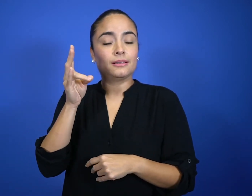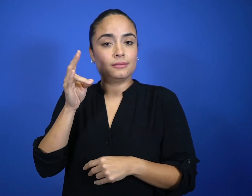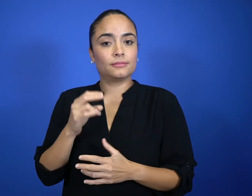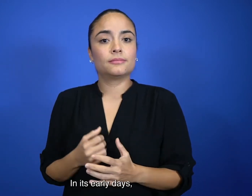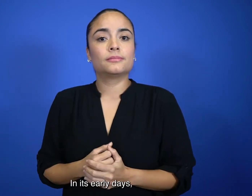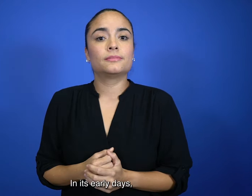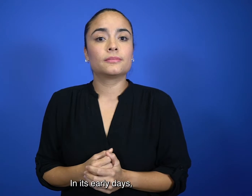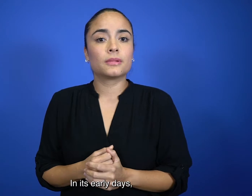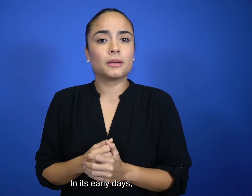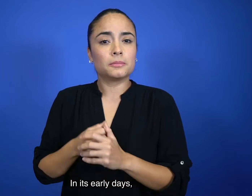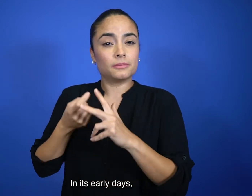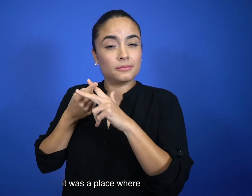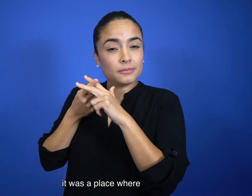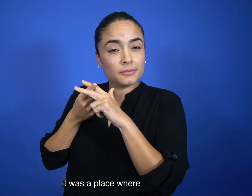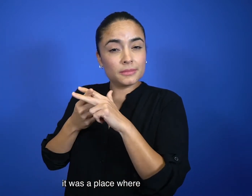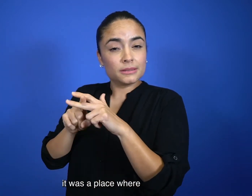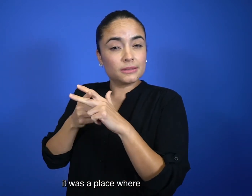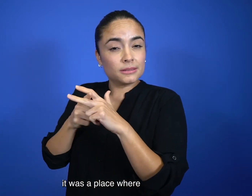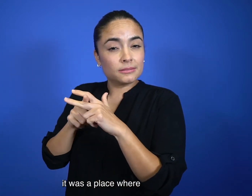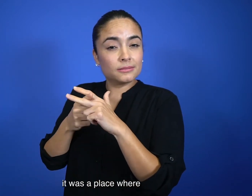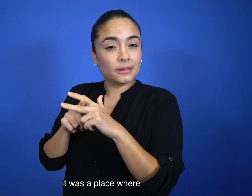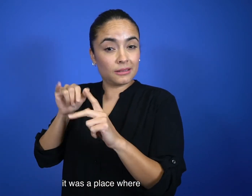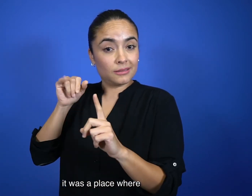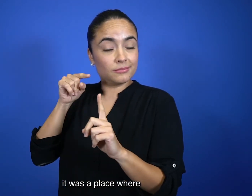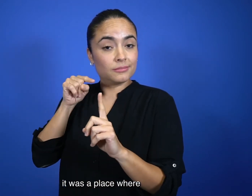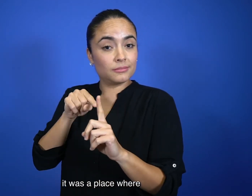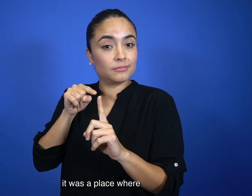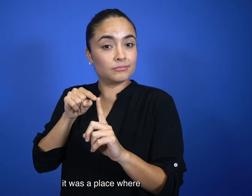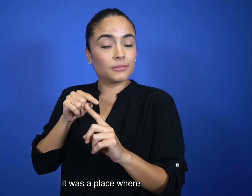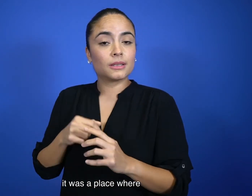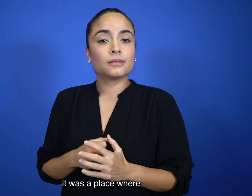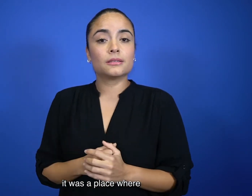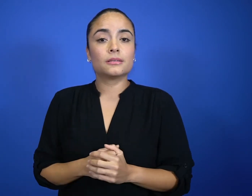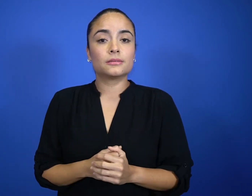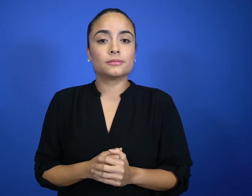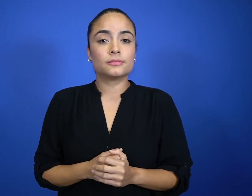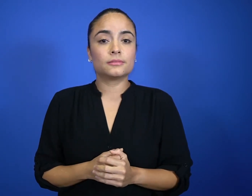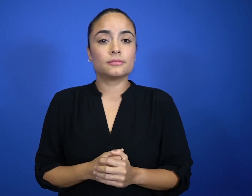In its early days, it was a place where